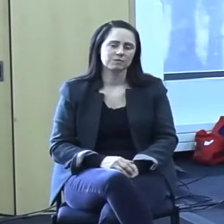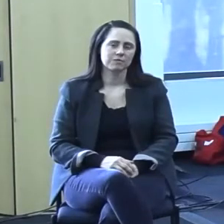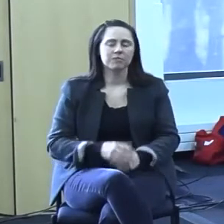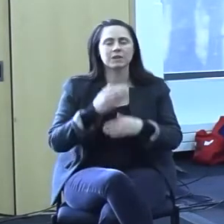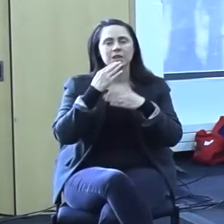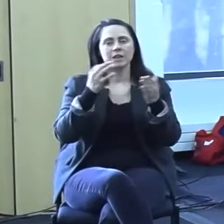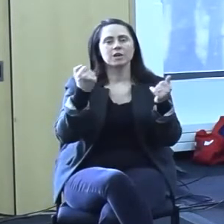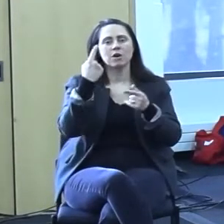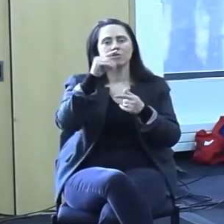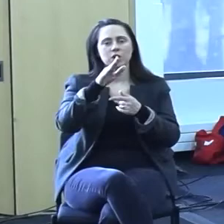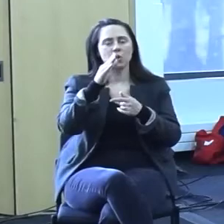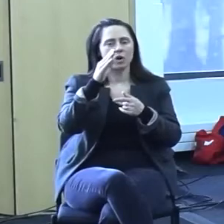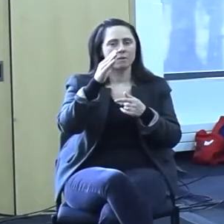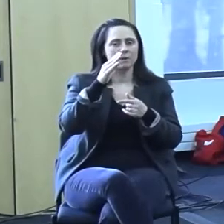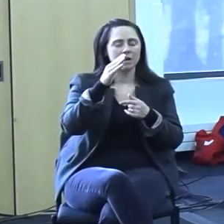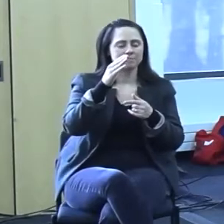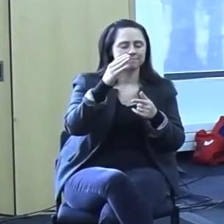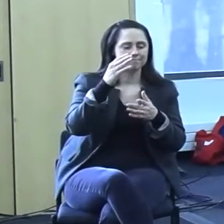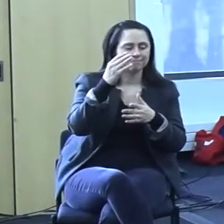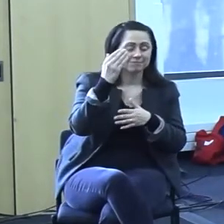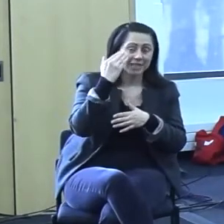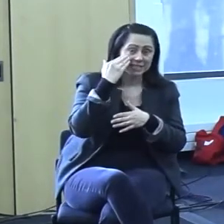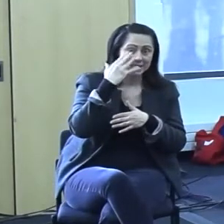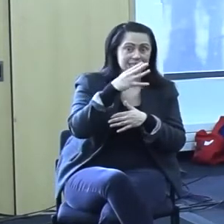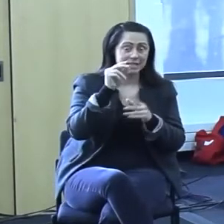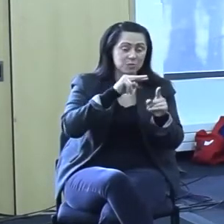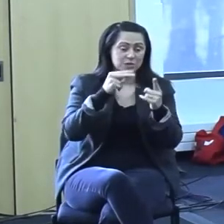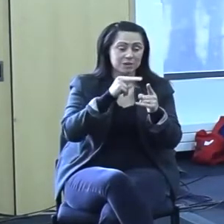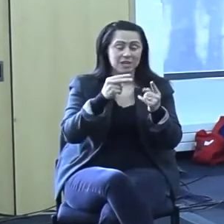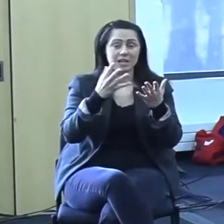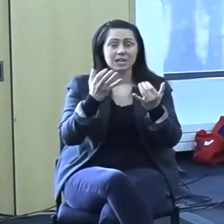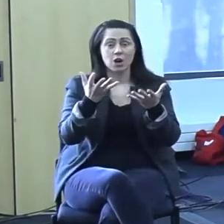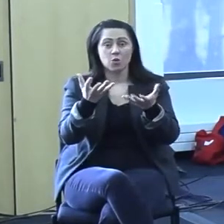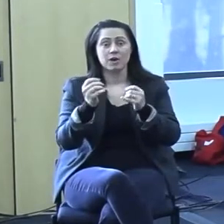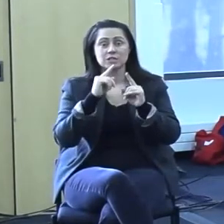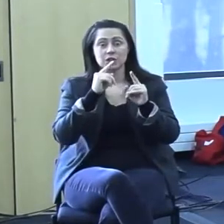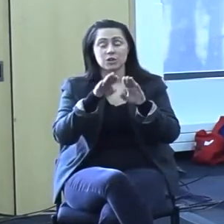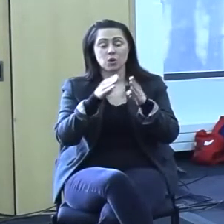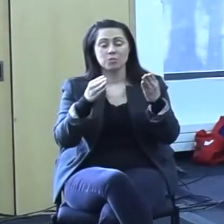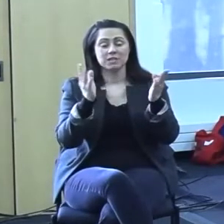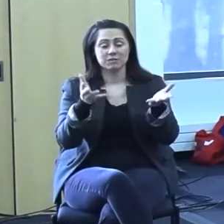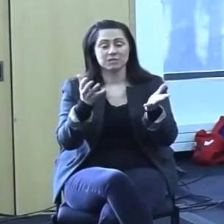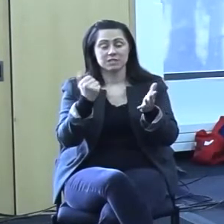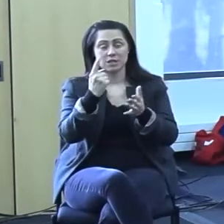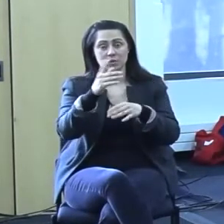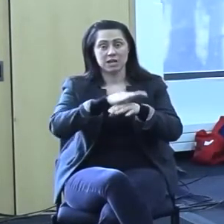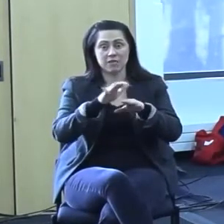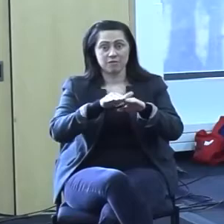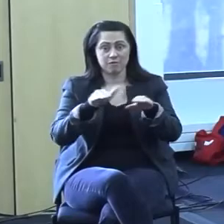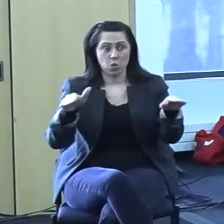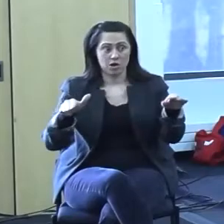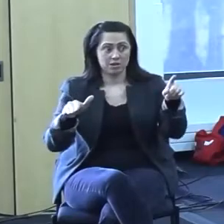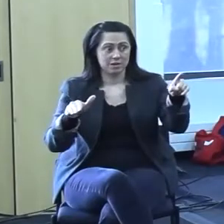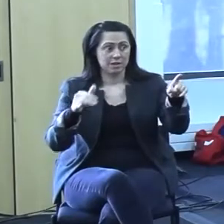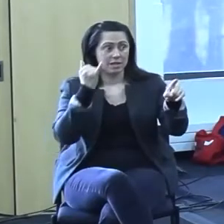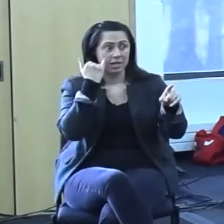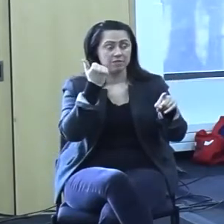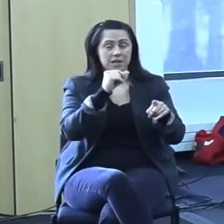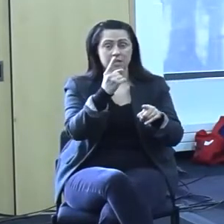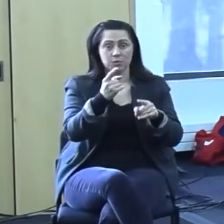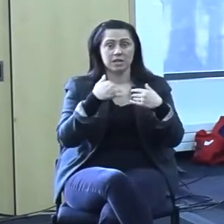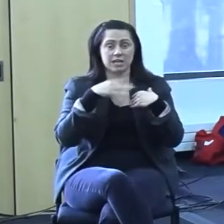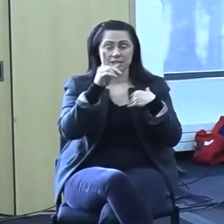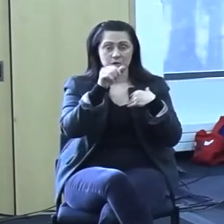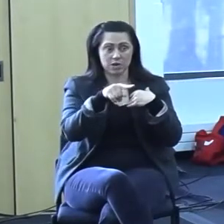Thank you all for your insights and your perspectives. We would now like to open the conversation to anyone on the floor. If anyone